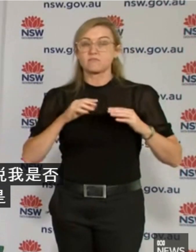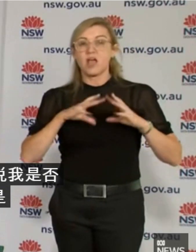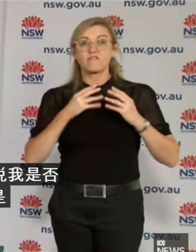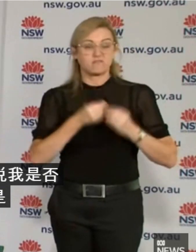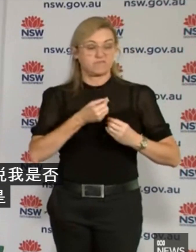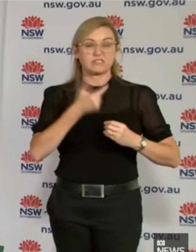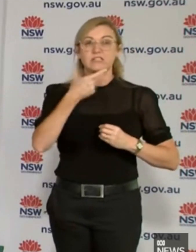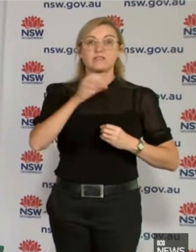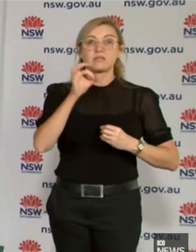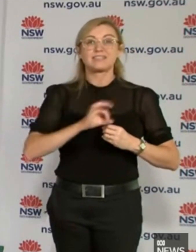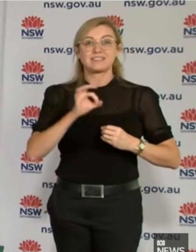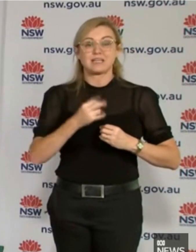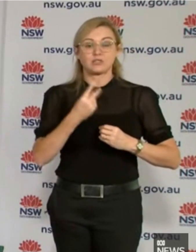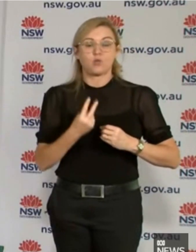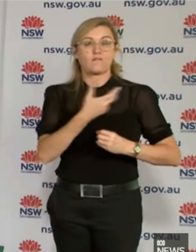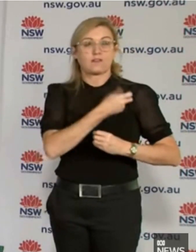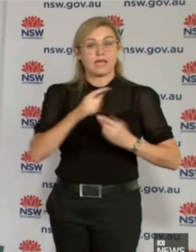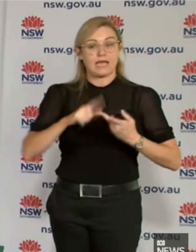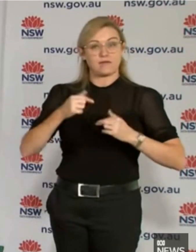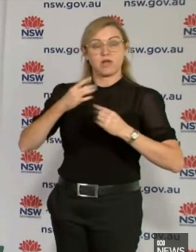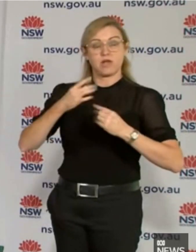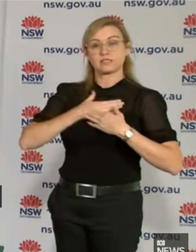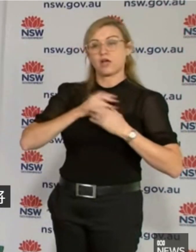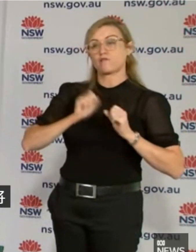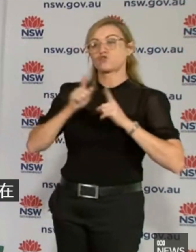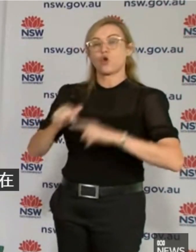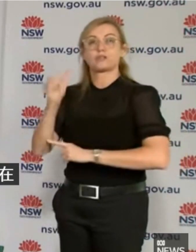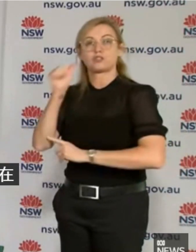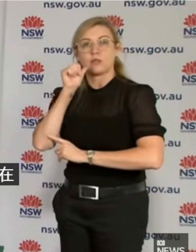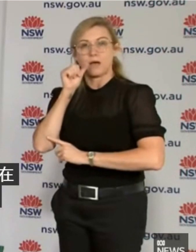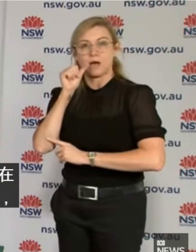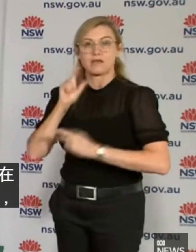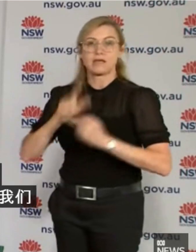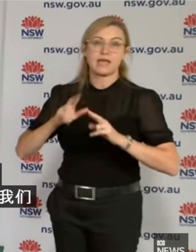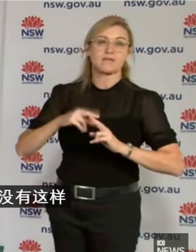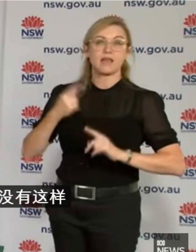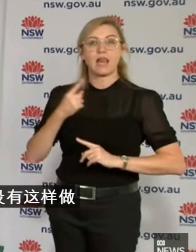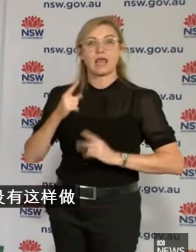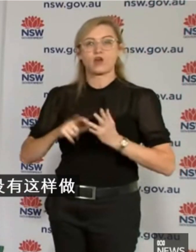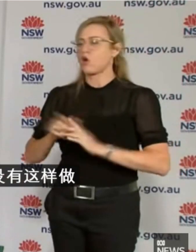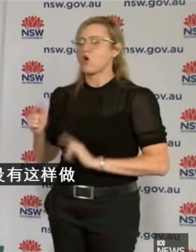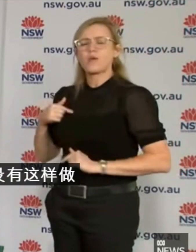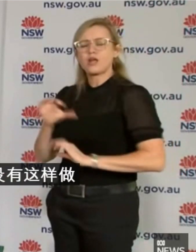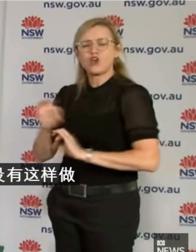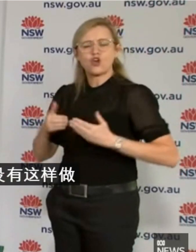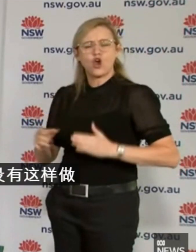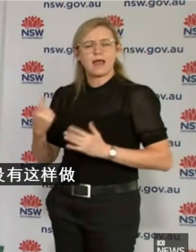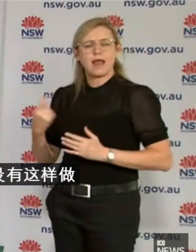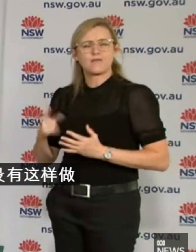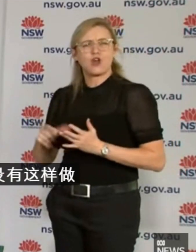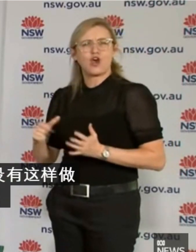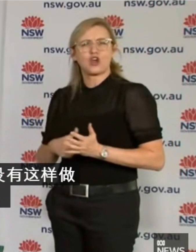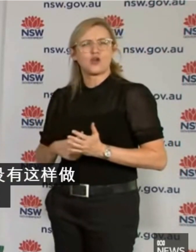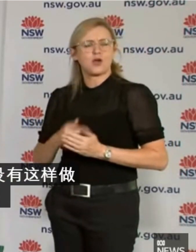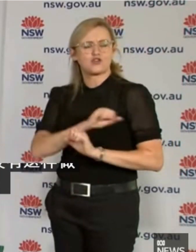October. I go to a pub and there's an explosion. Well, I haven't said we're opening up on the 11th of October, and we're not doing that. That's the media's